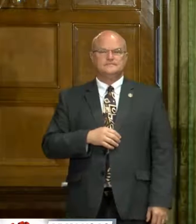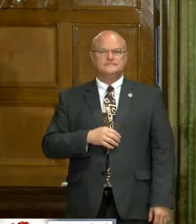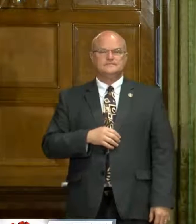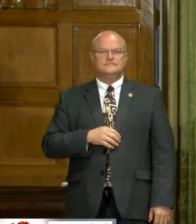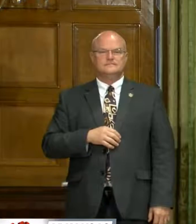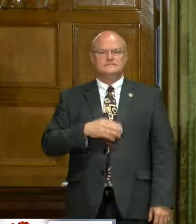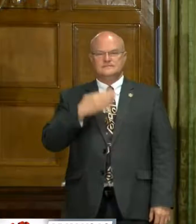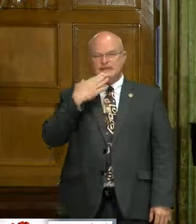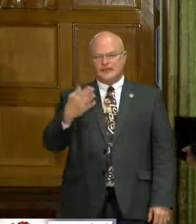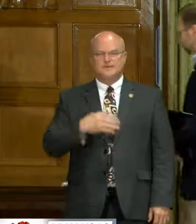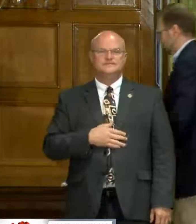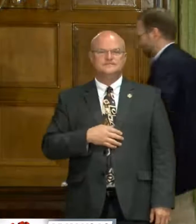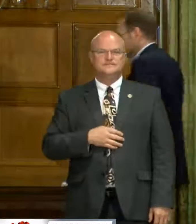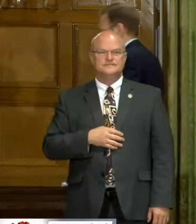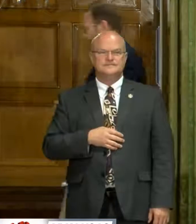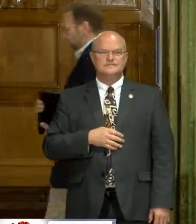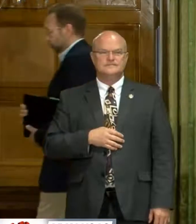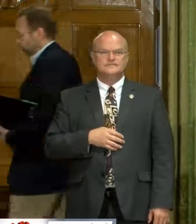Thank you, sir.